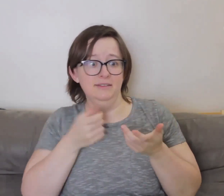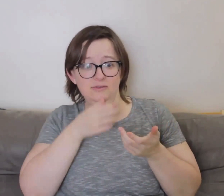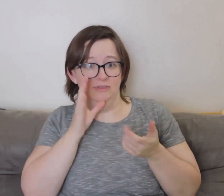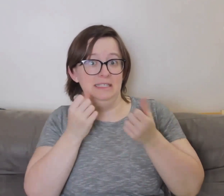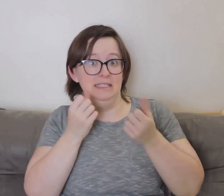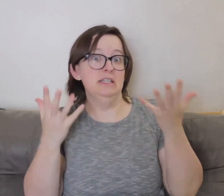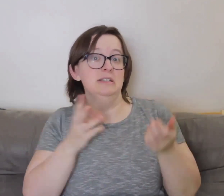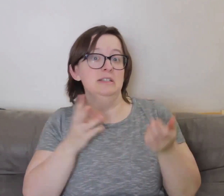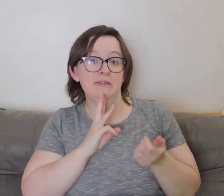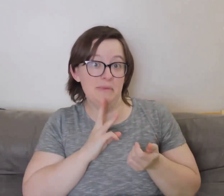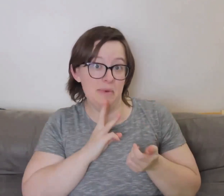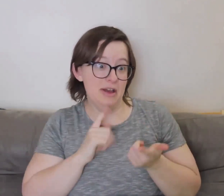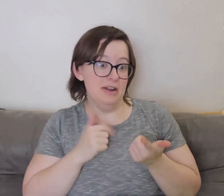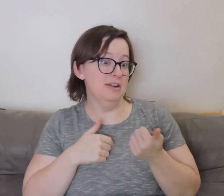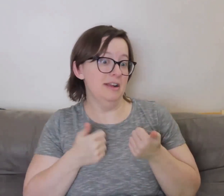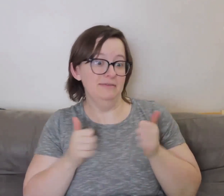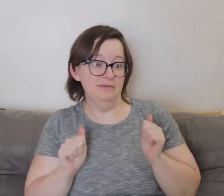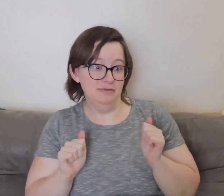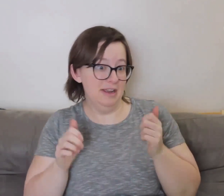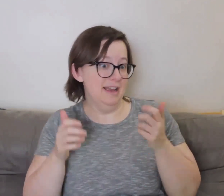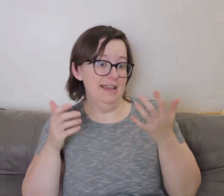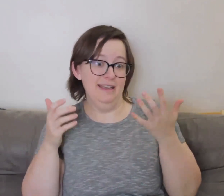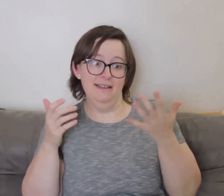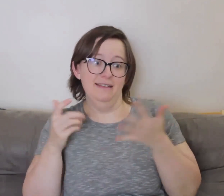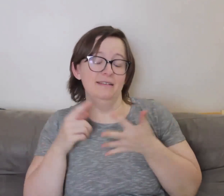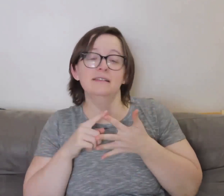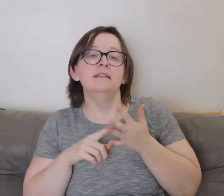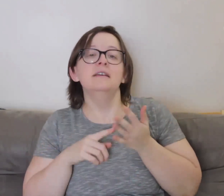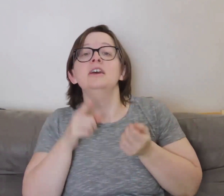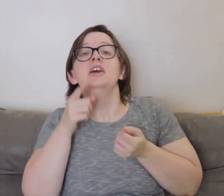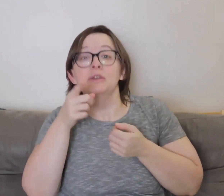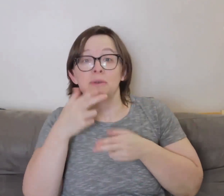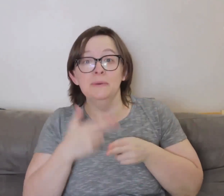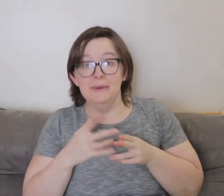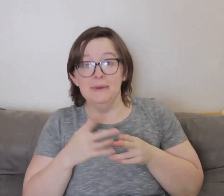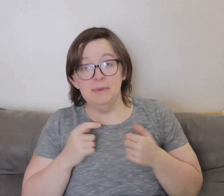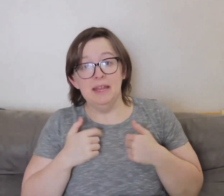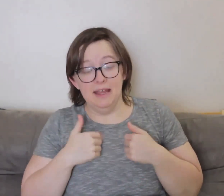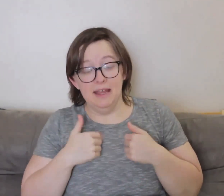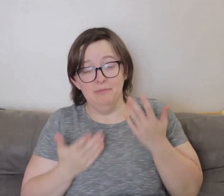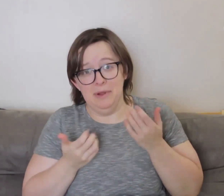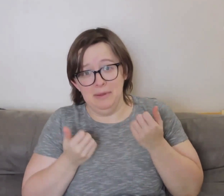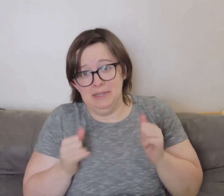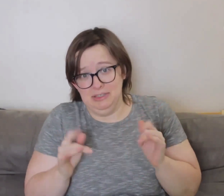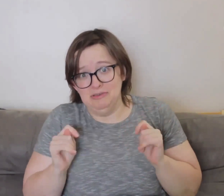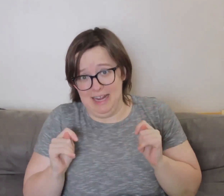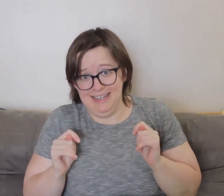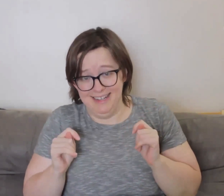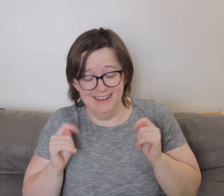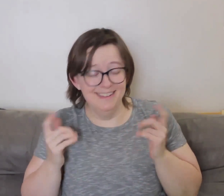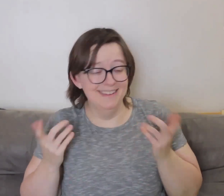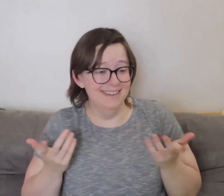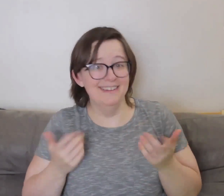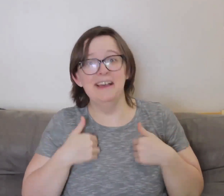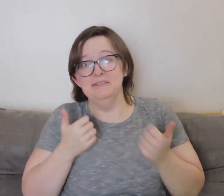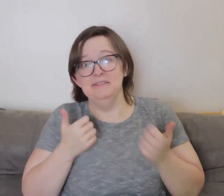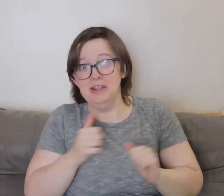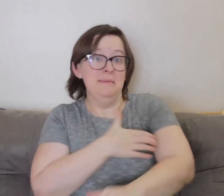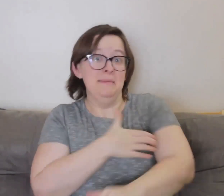And I tried a lot of different things. I tried vitamins, I tried drinking lots of water, I tried other supplements. If you